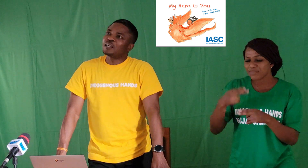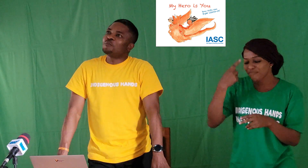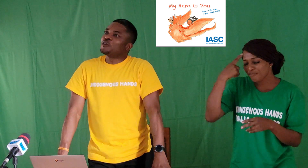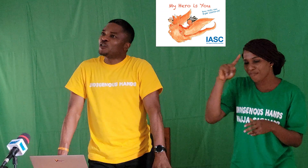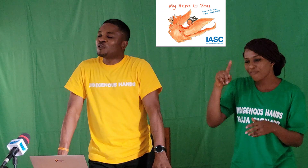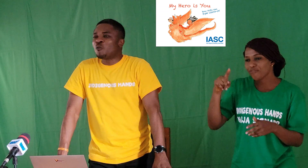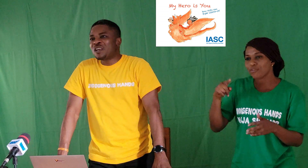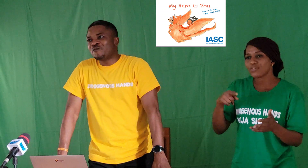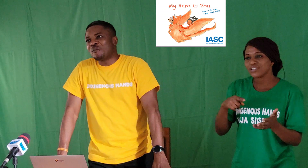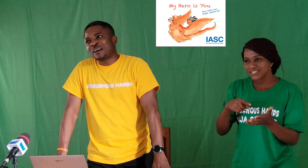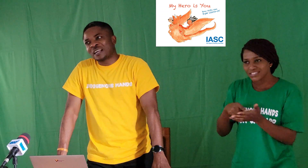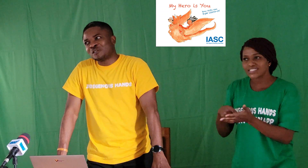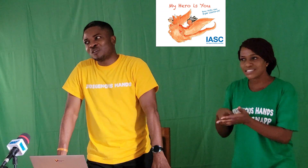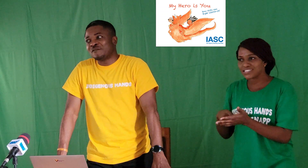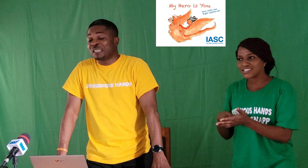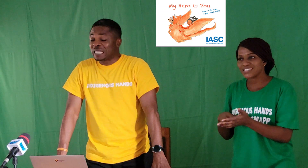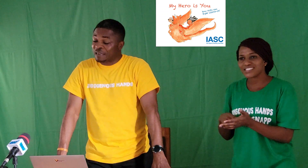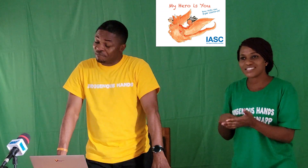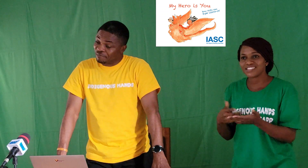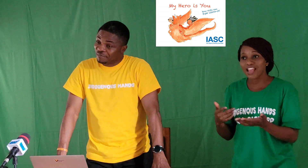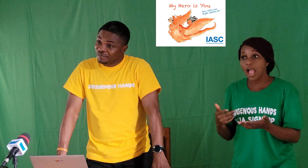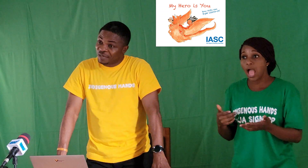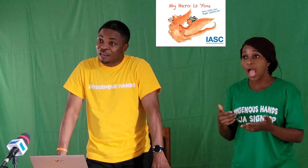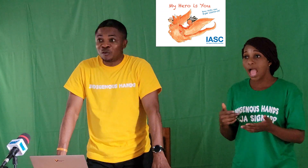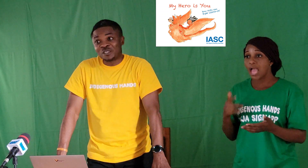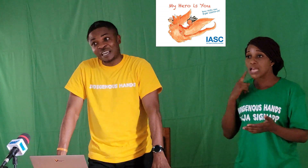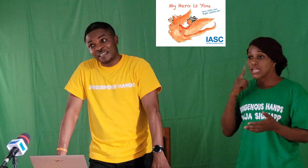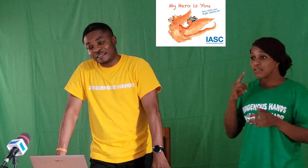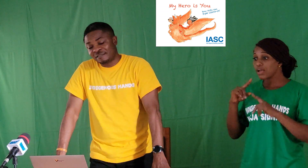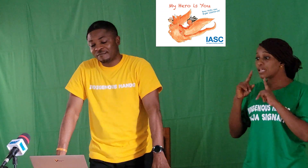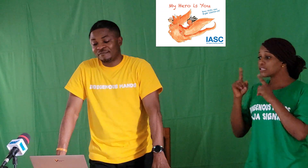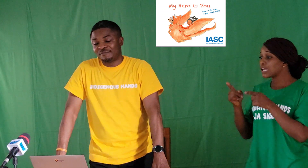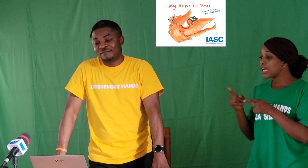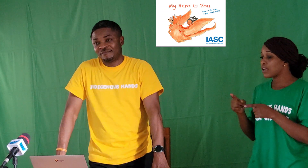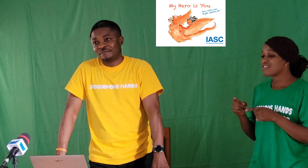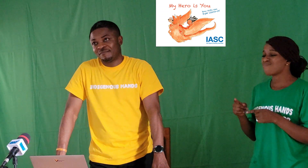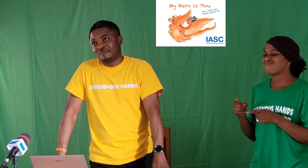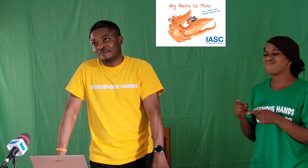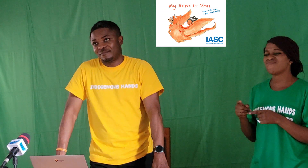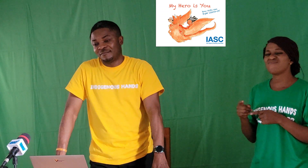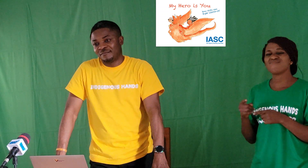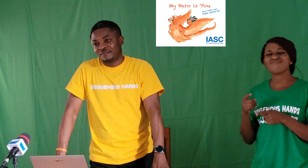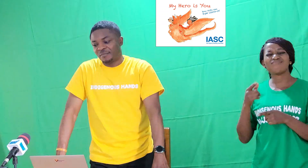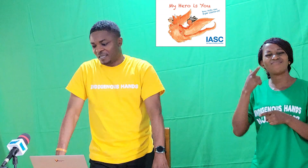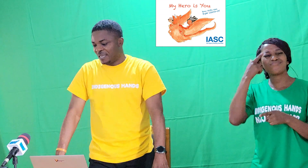I said, okay, because you are waiting for Americans to give you the name. Now you sign it.